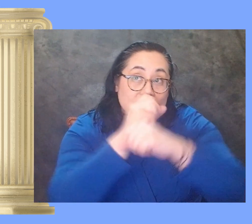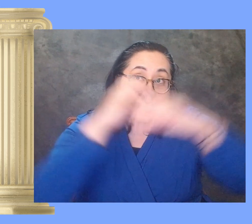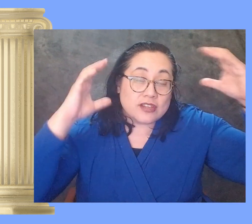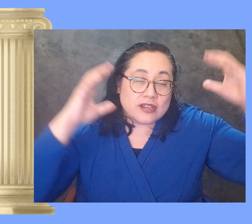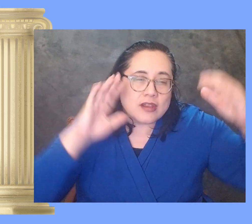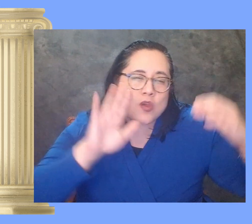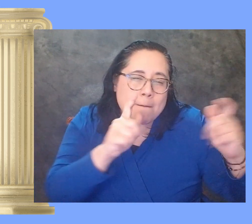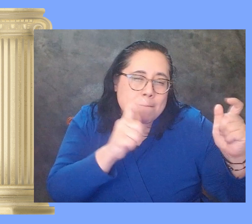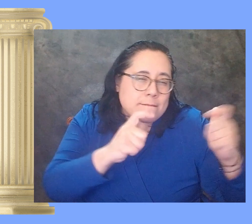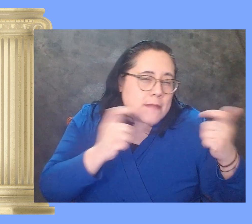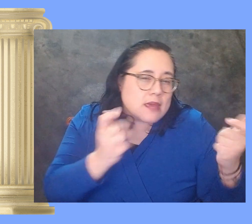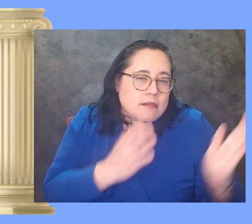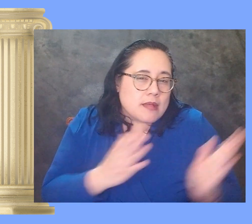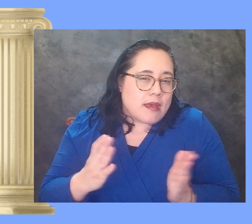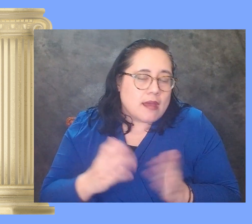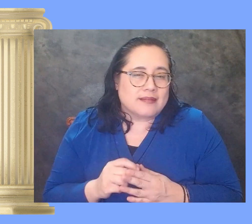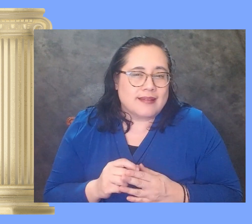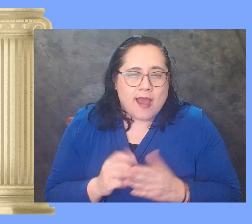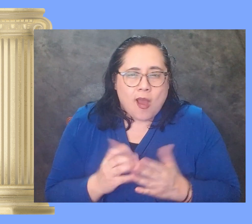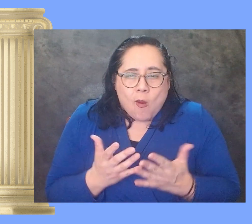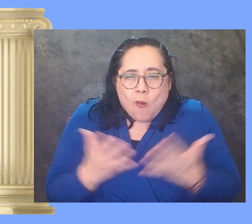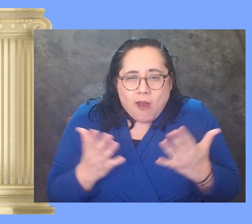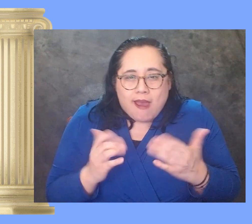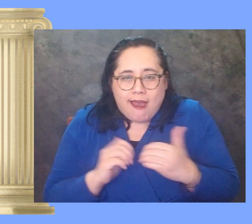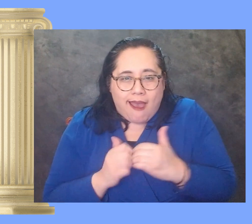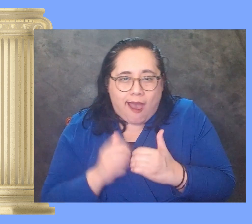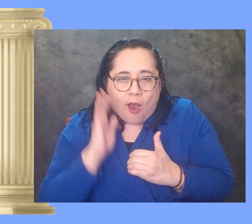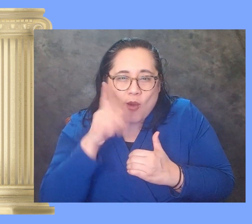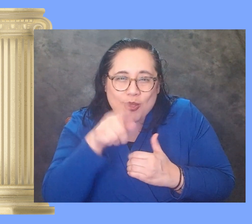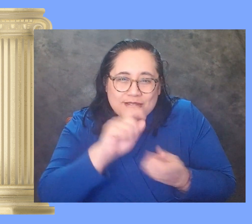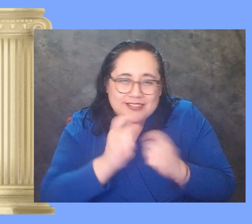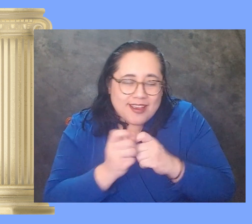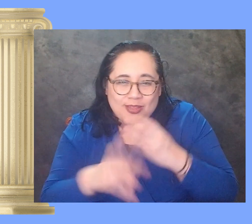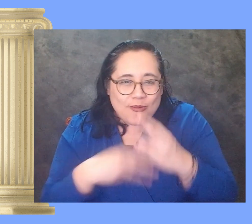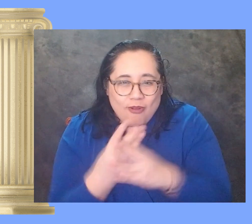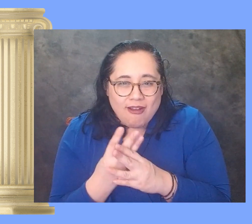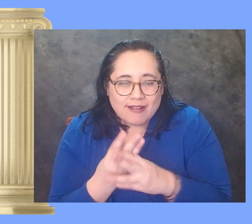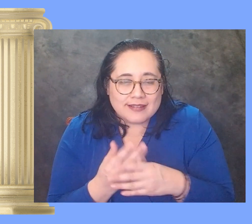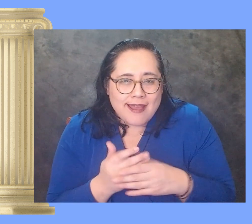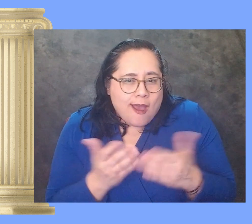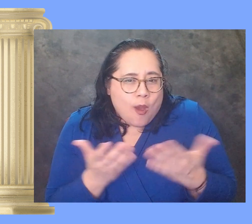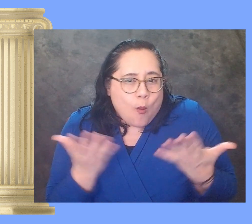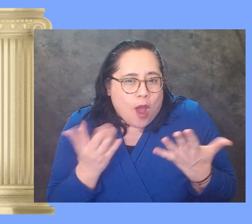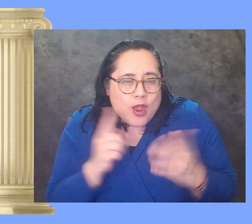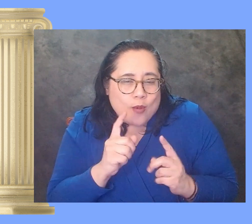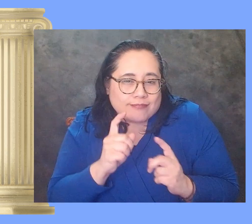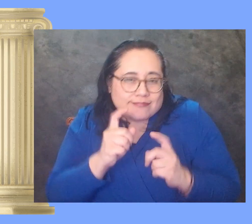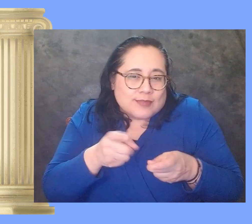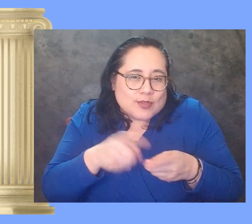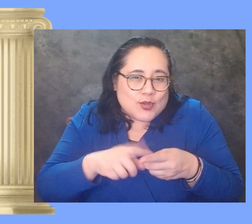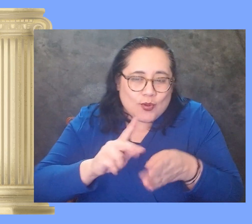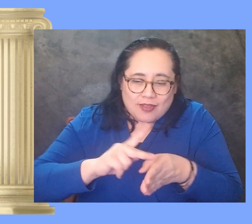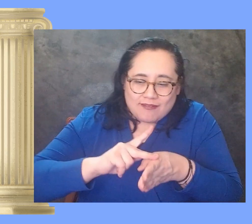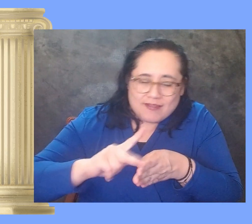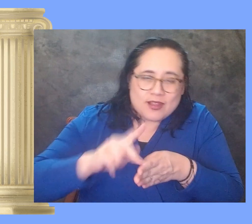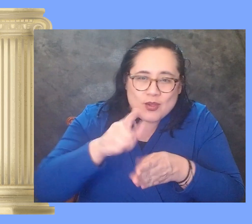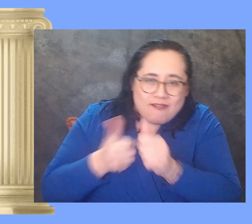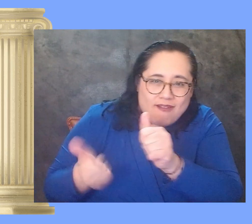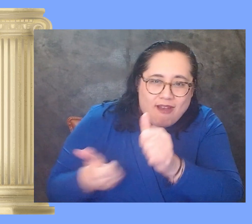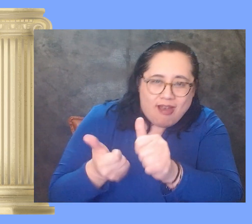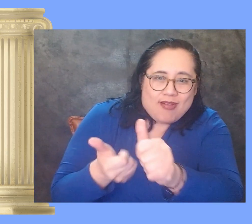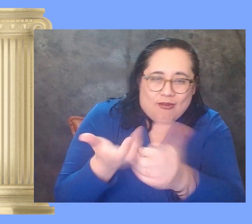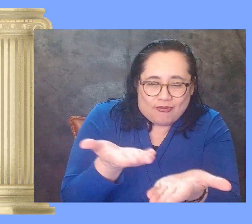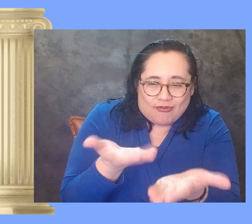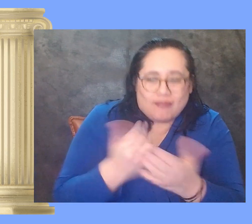Your vision statement is your big plan and what and how it is you want to change the world. What would you give to the